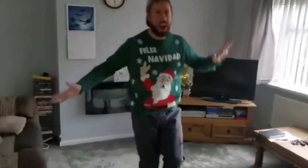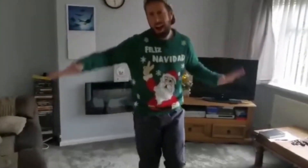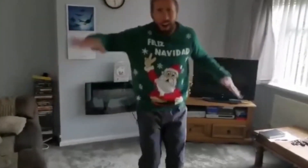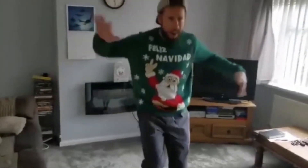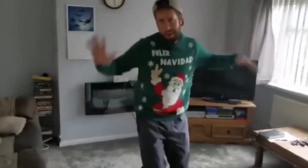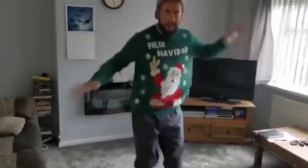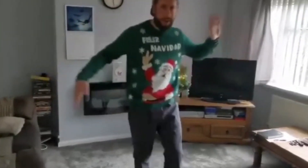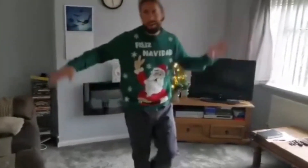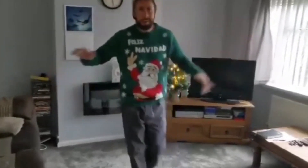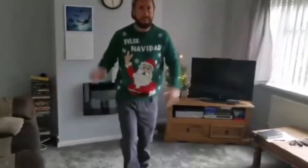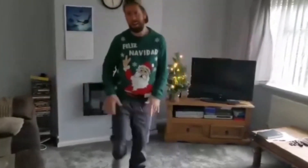Feliz Navidad.